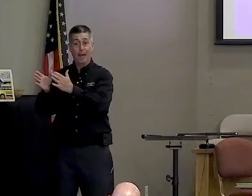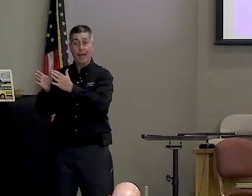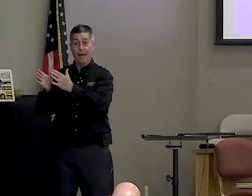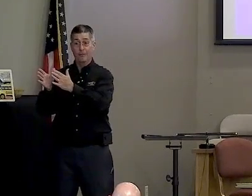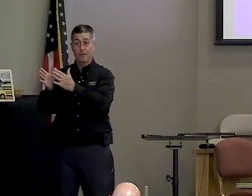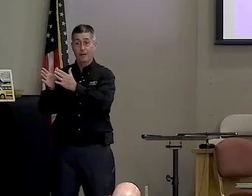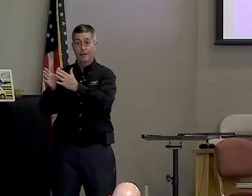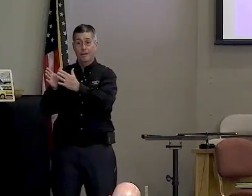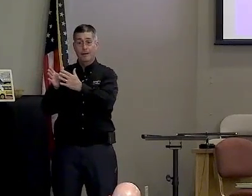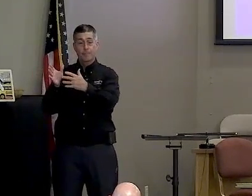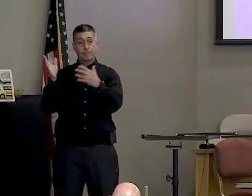life.